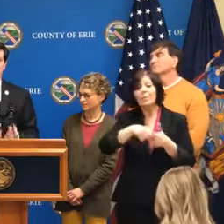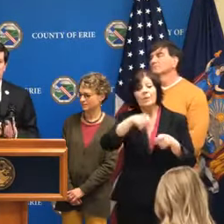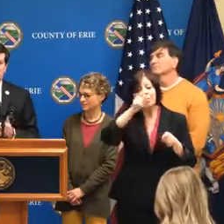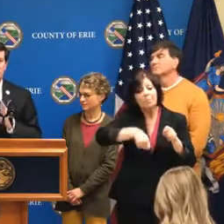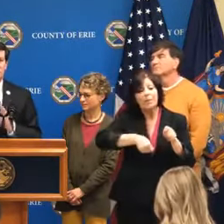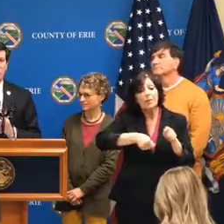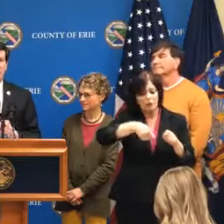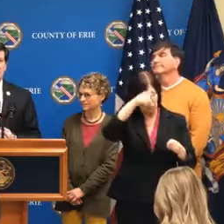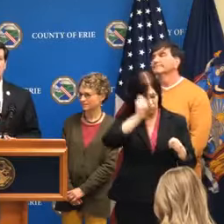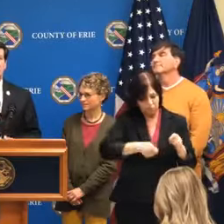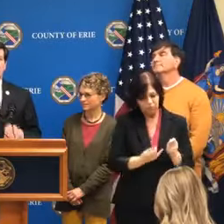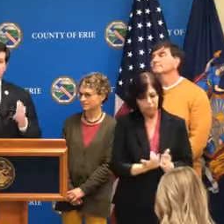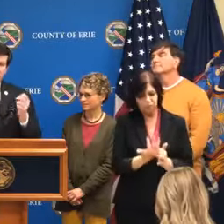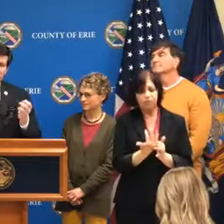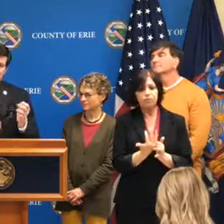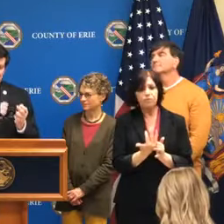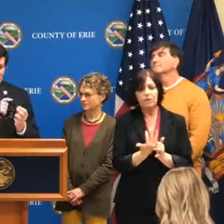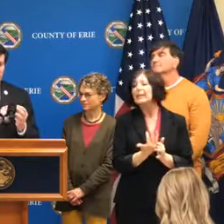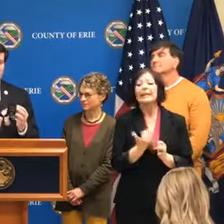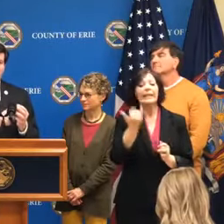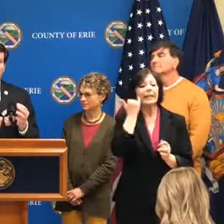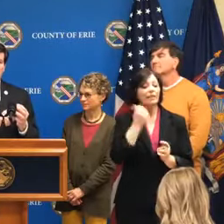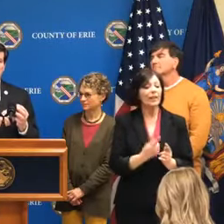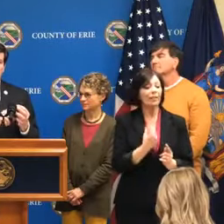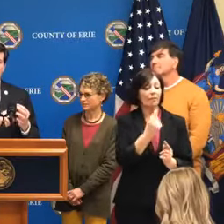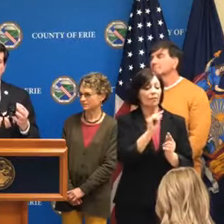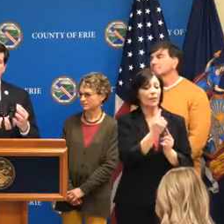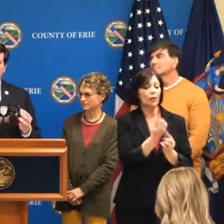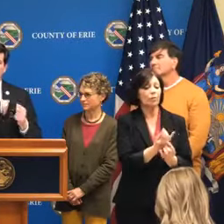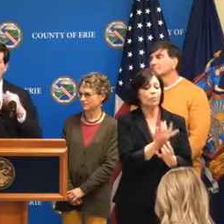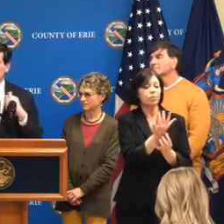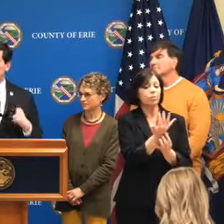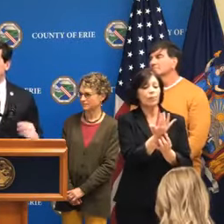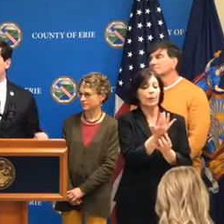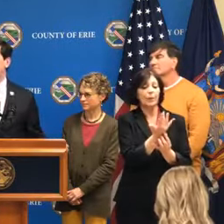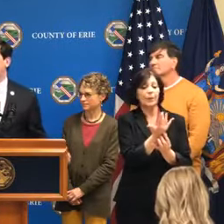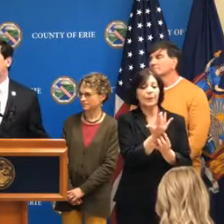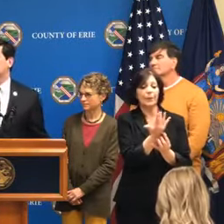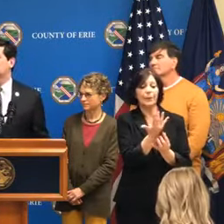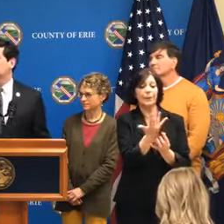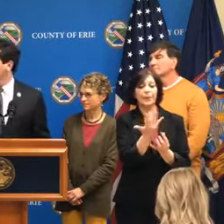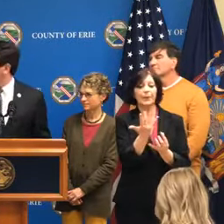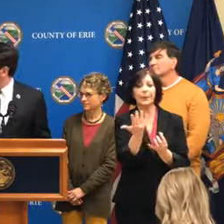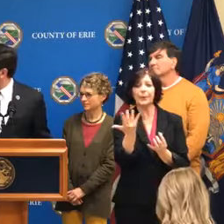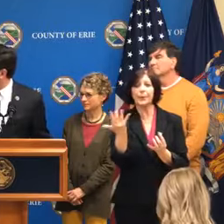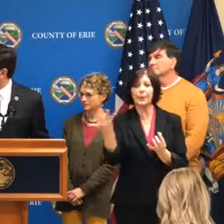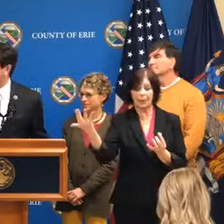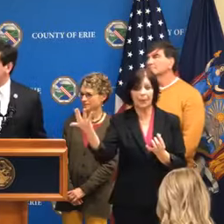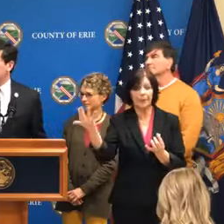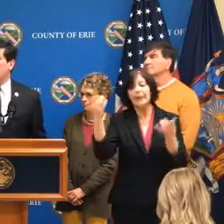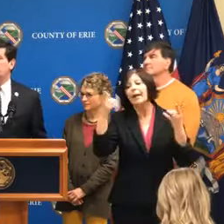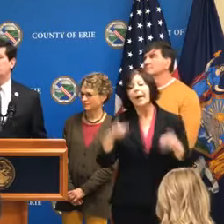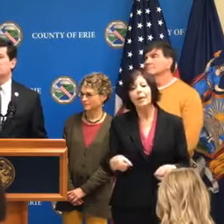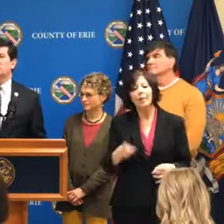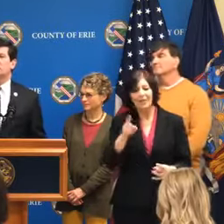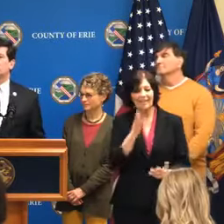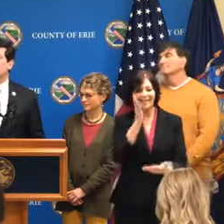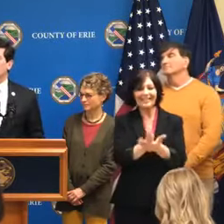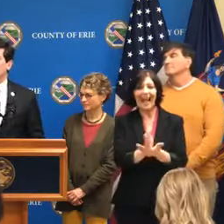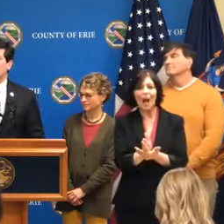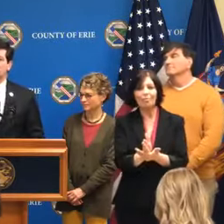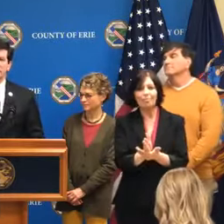matchbook and you'd strike the match. But if you hit the first match otherwise in the book, it usually would set off the rest of them, unless you stop